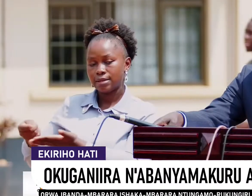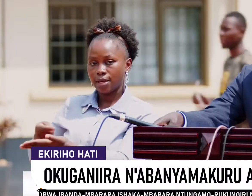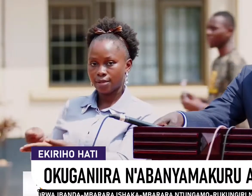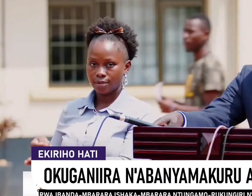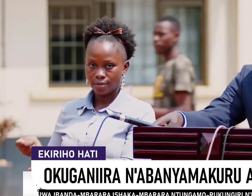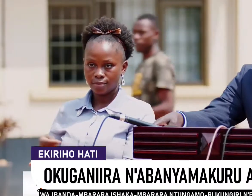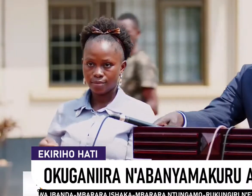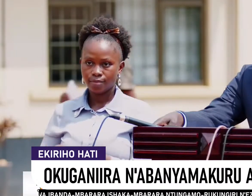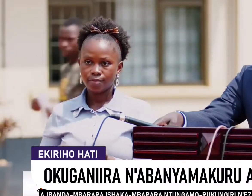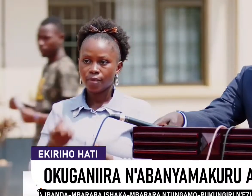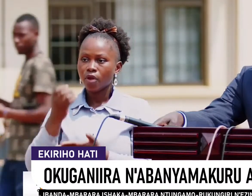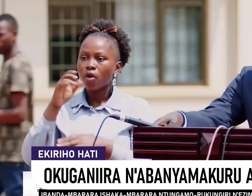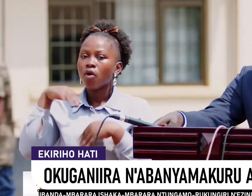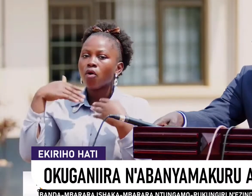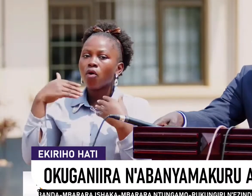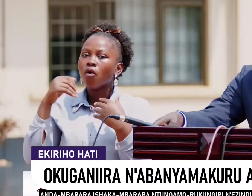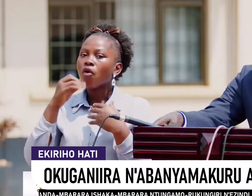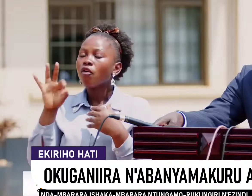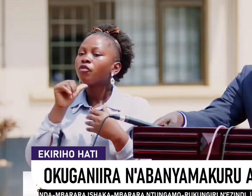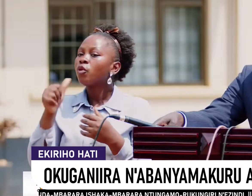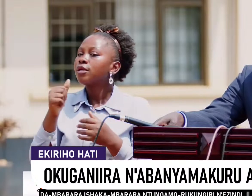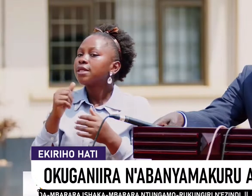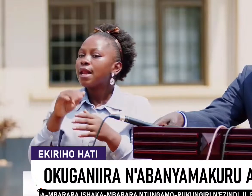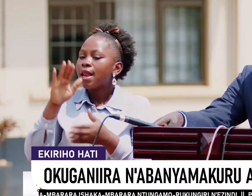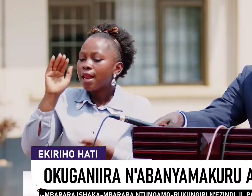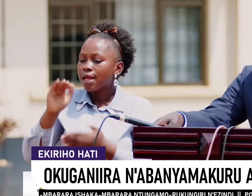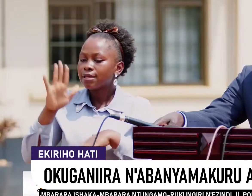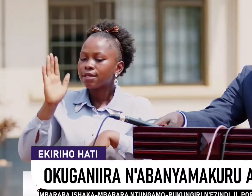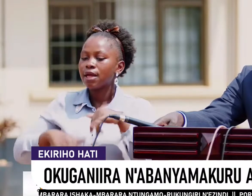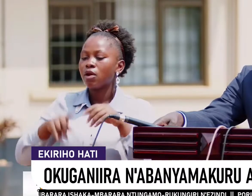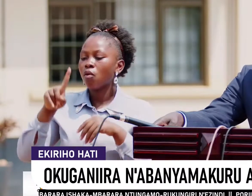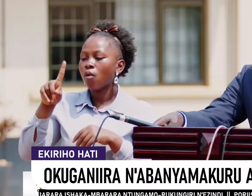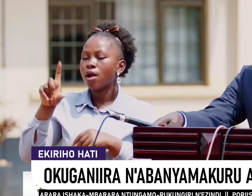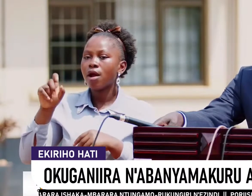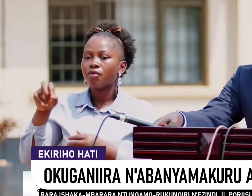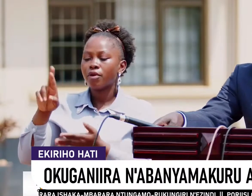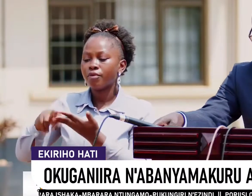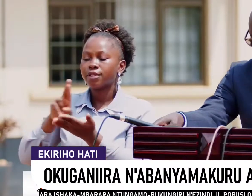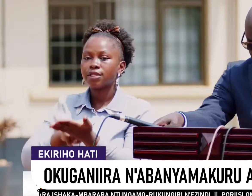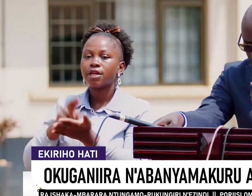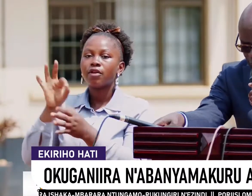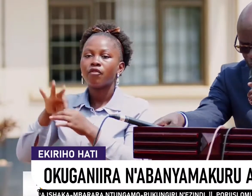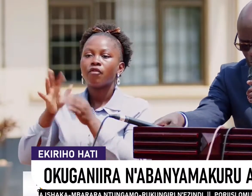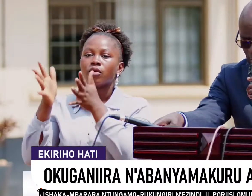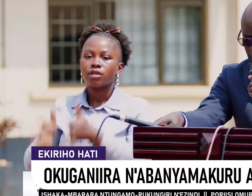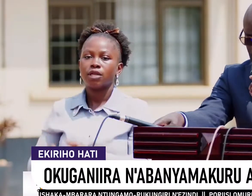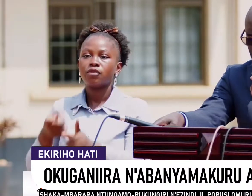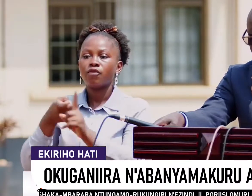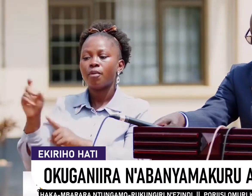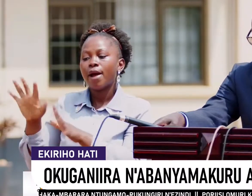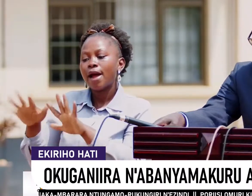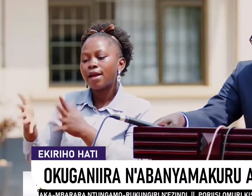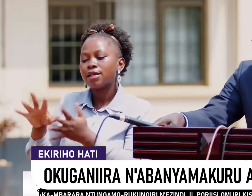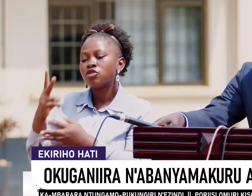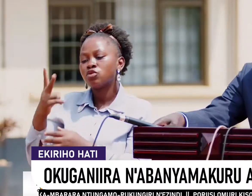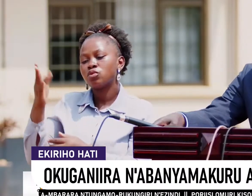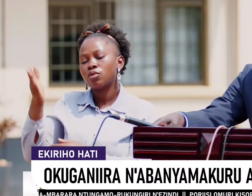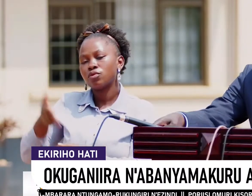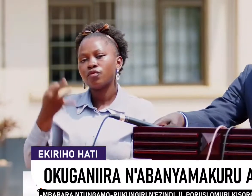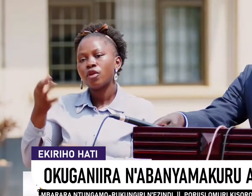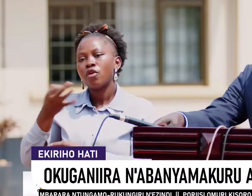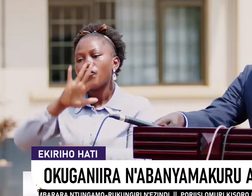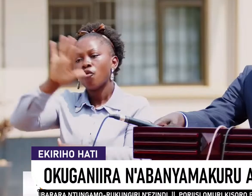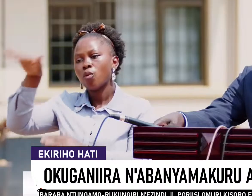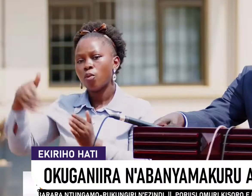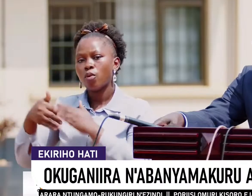signatures of not less than 100 registered voters from at least 2/3 of